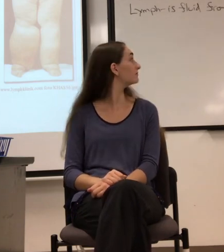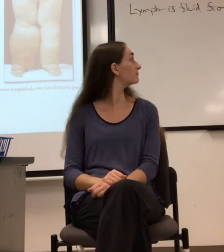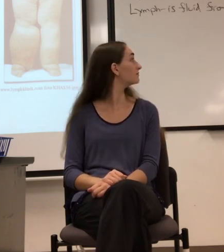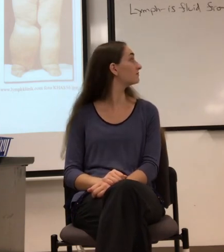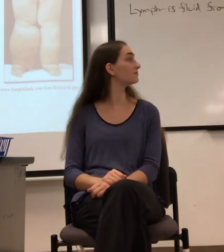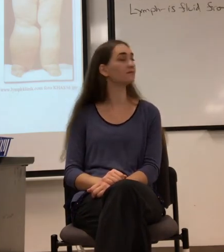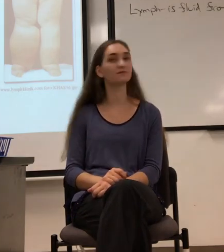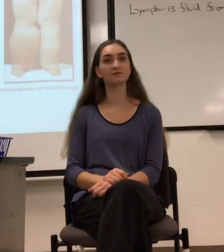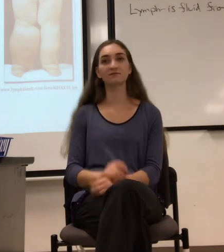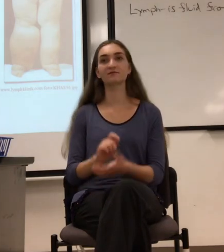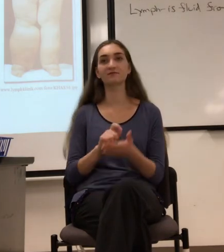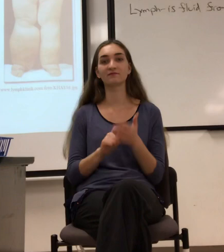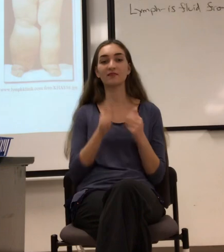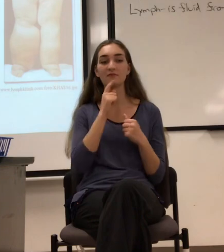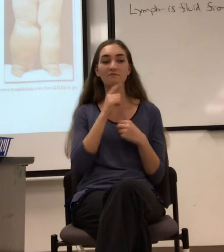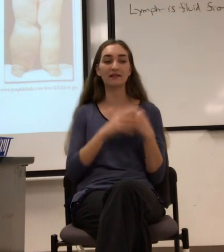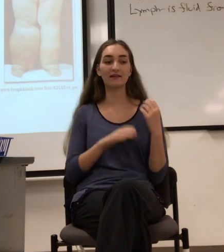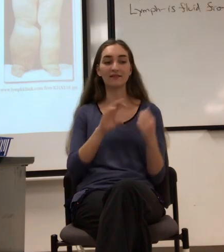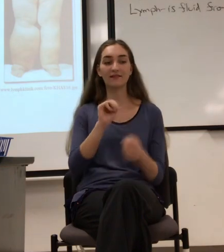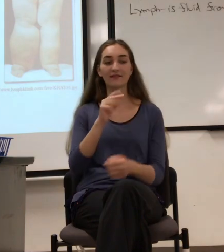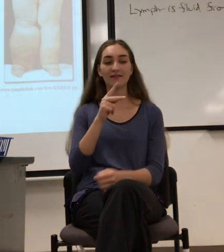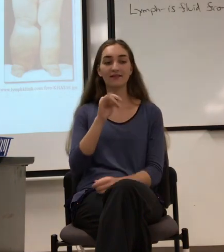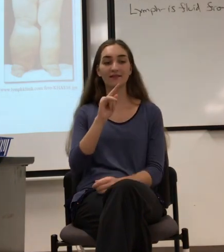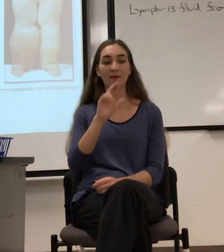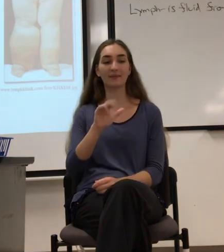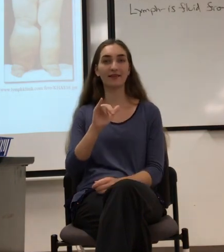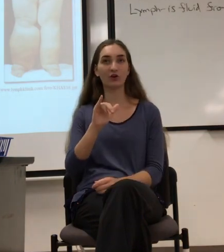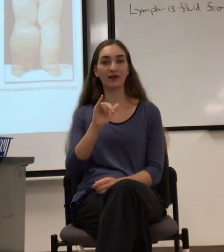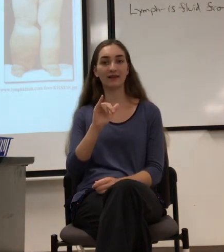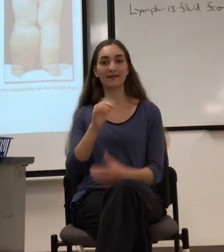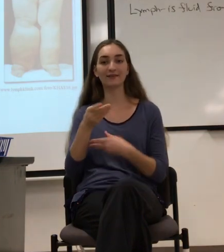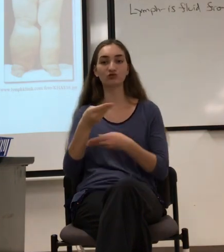I write blood capillary exchange because there's lymphatic capillaries too.